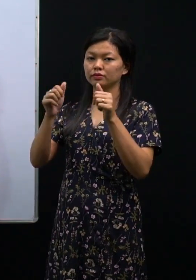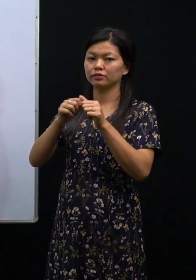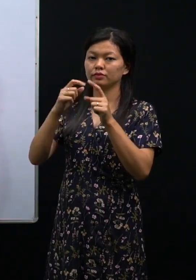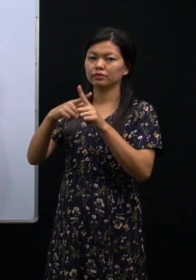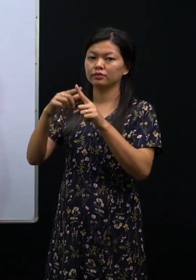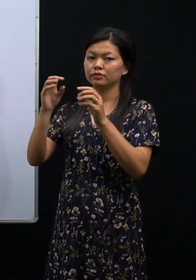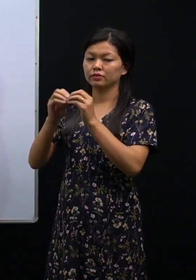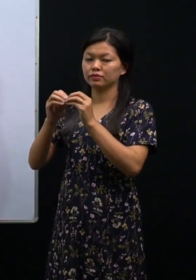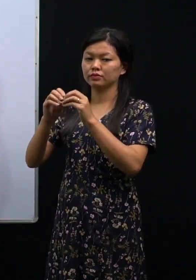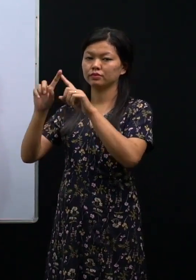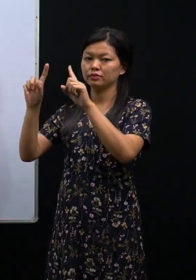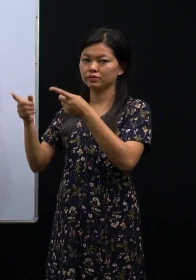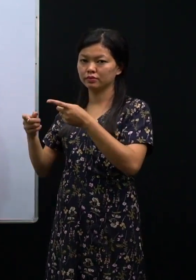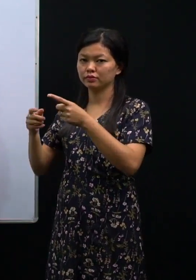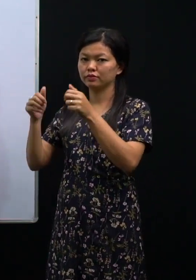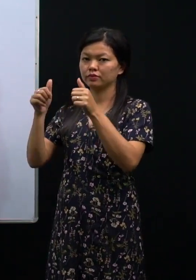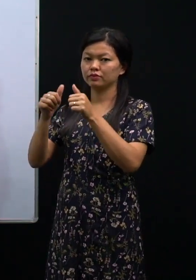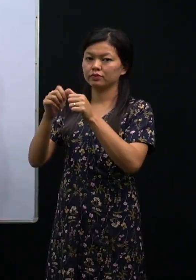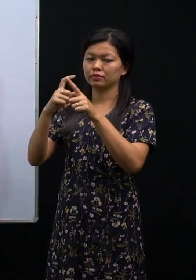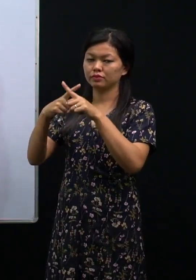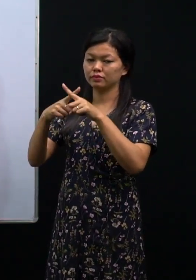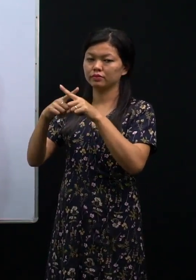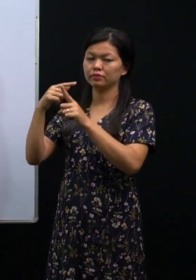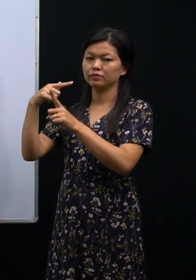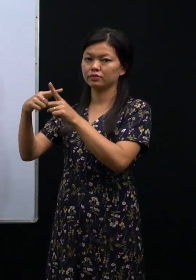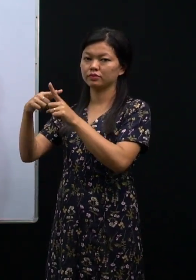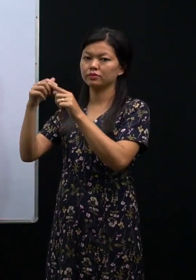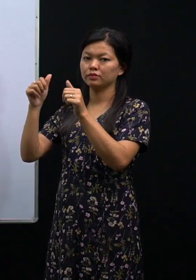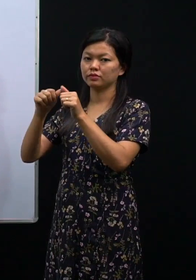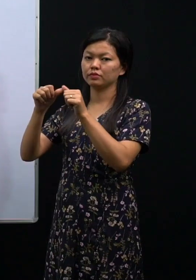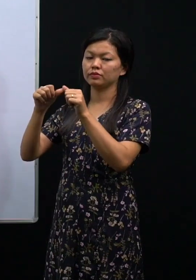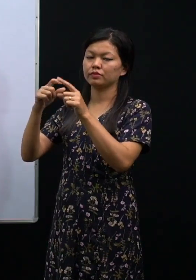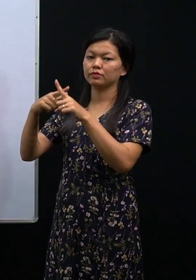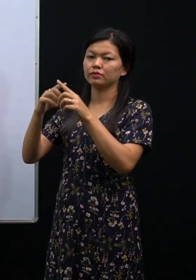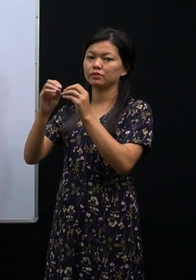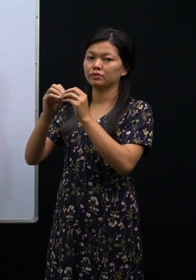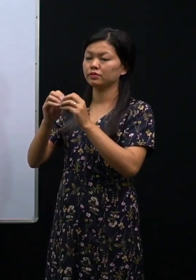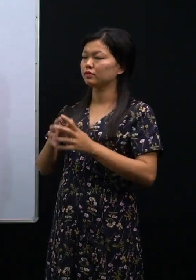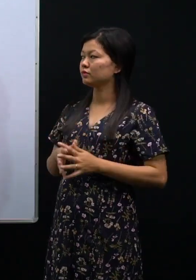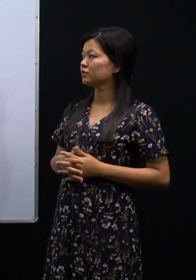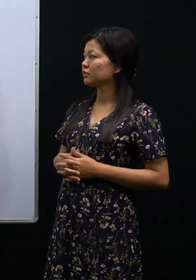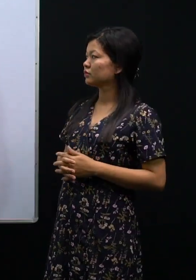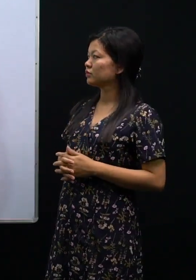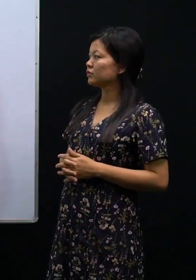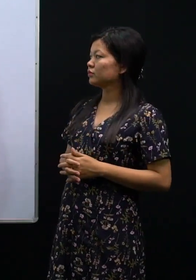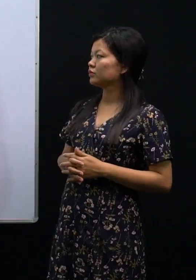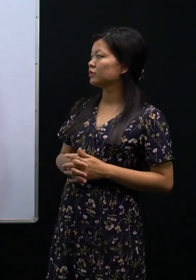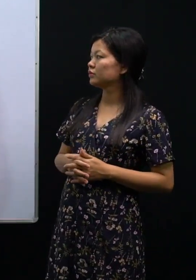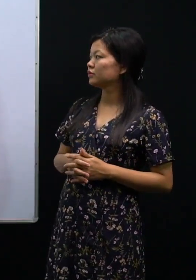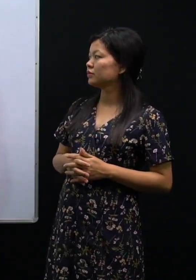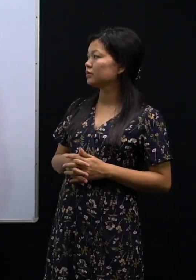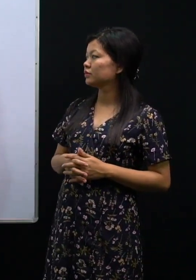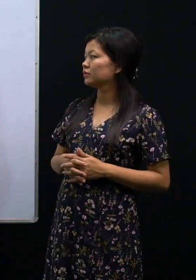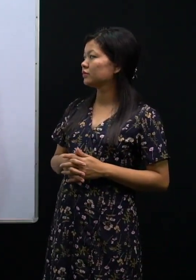B, bracket close, into the first term is X plus A into B. Isn't it? So look at here. First term X square means